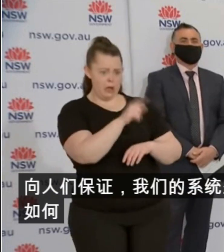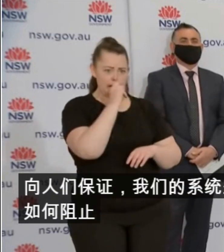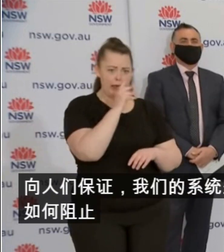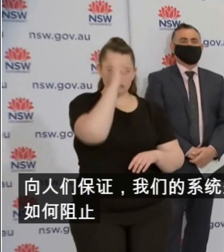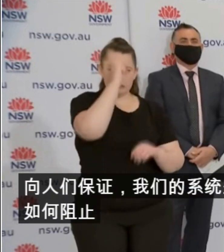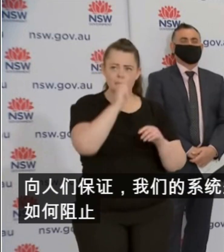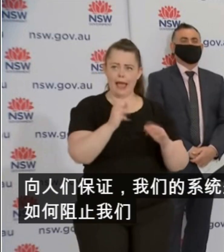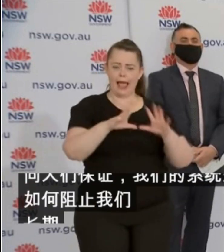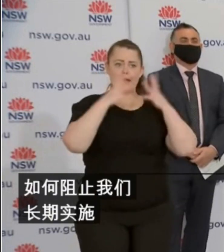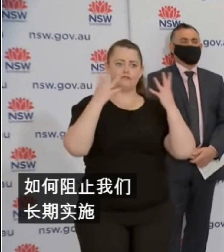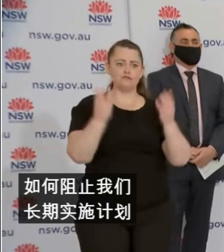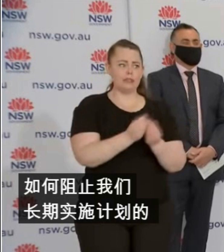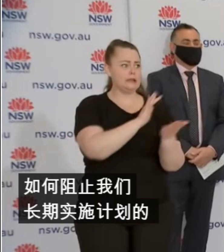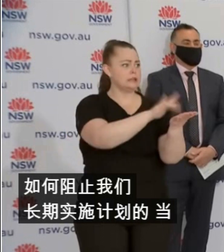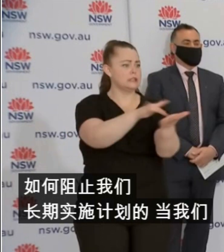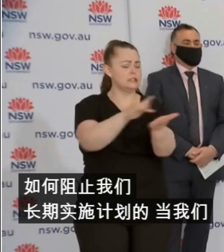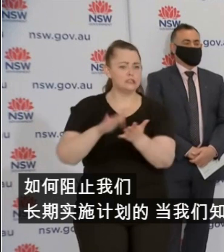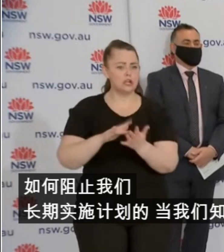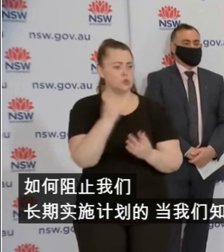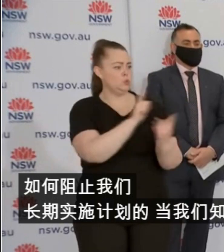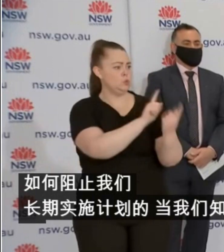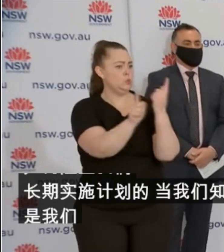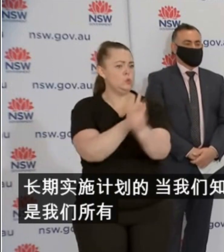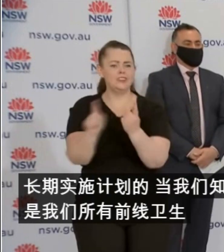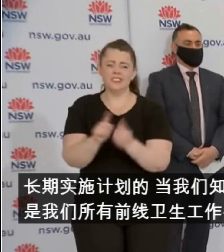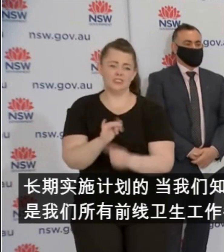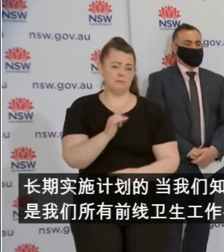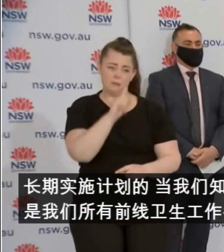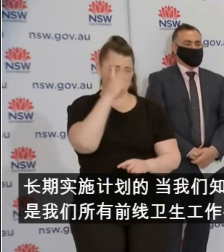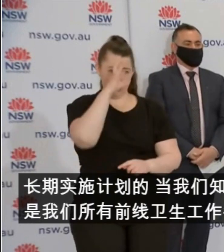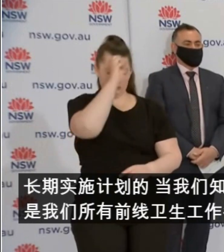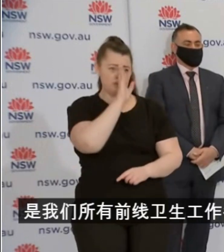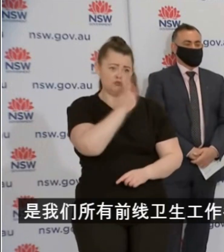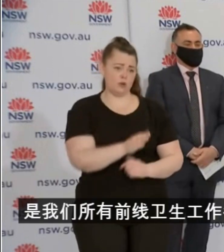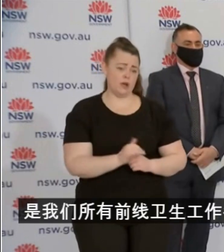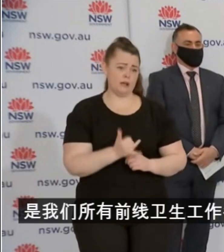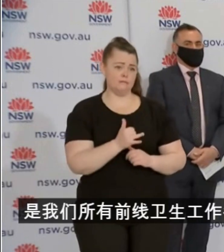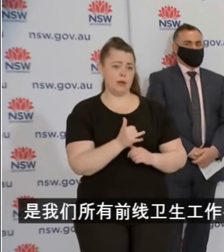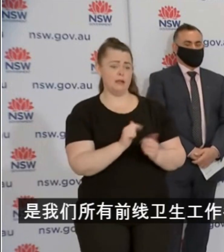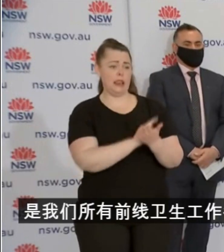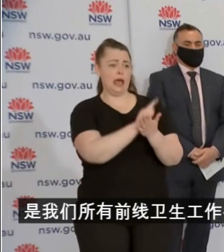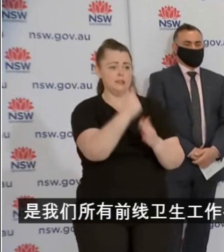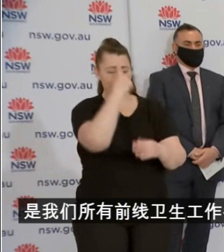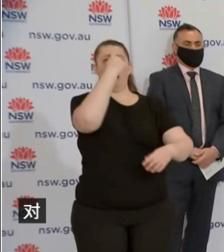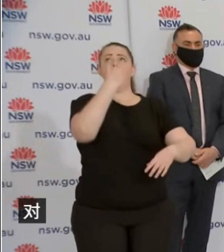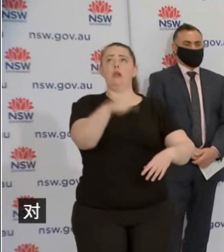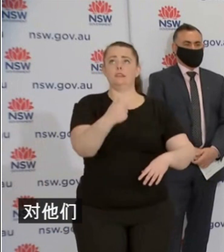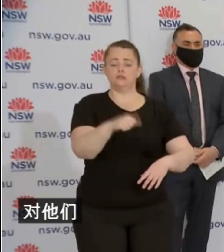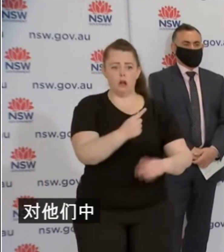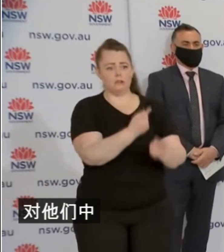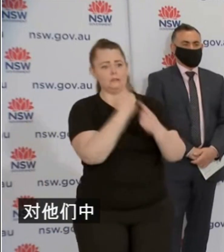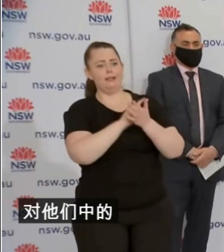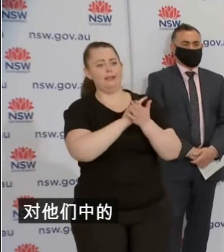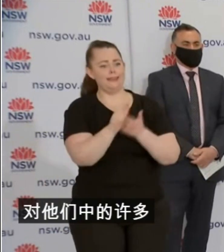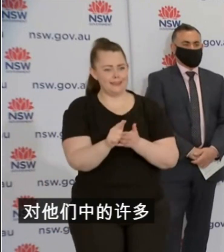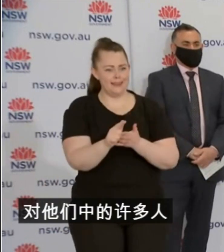up, how we've put planning in place for a long time. We know this will be the most difficult period of time for all of our frontline health workers, and for many of